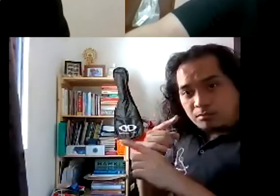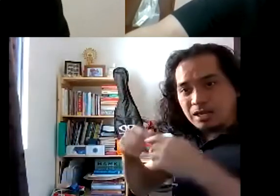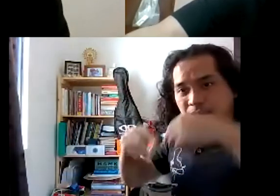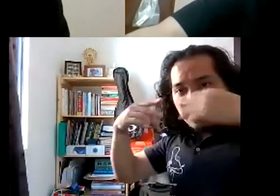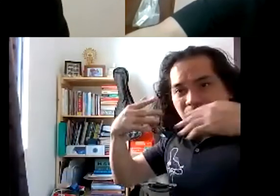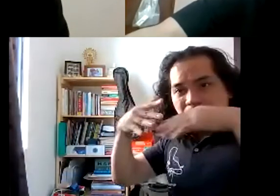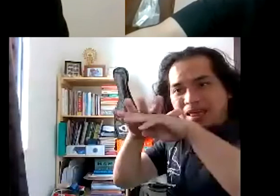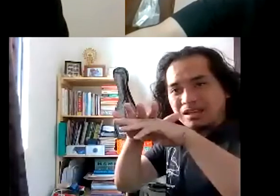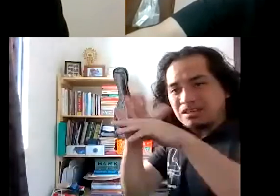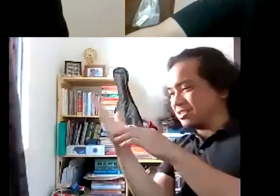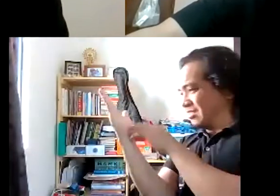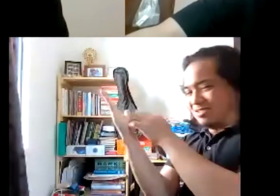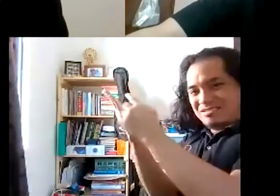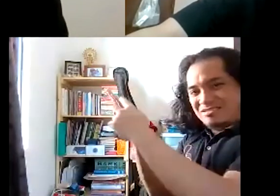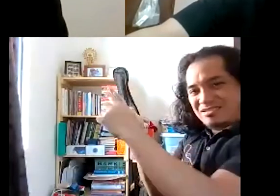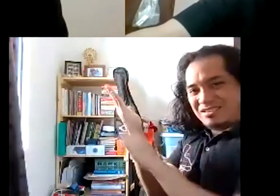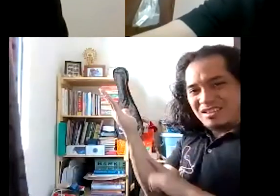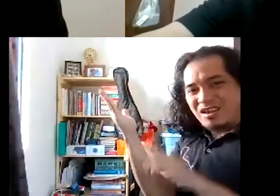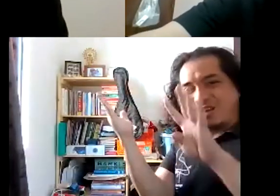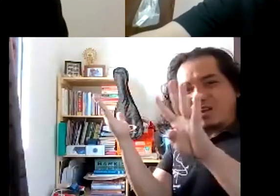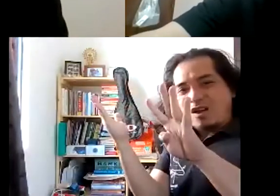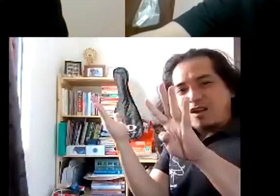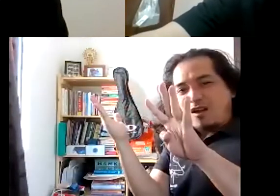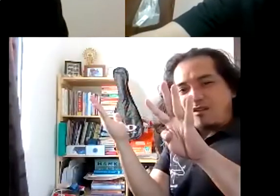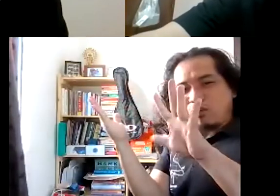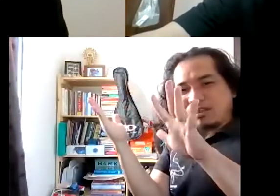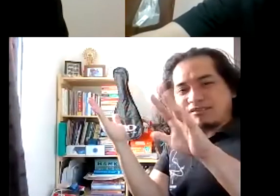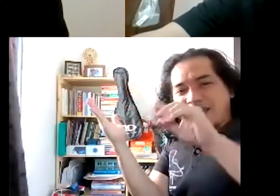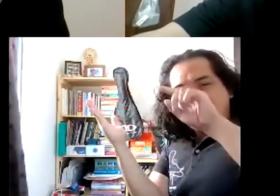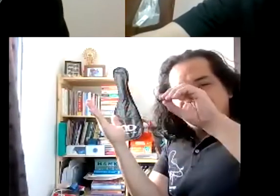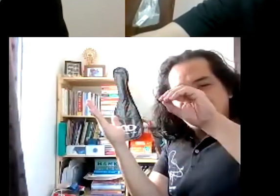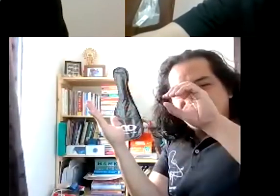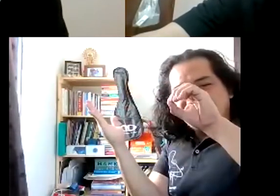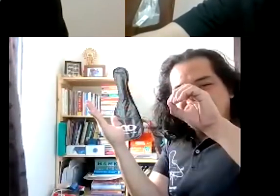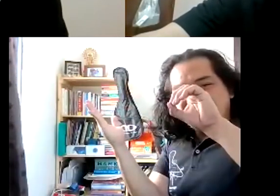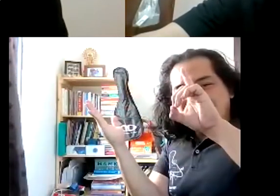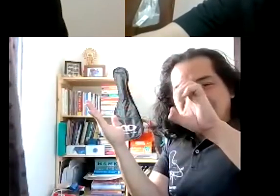the slight angle, we can still use that,